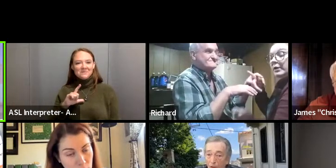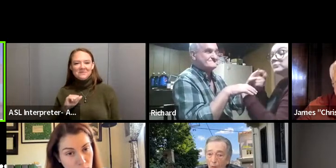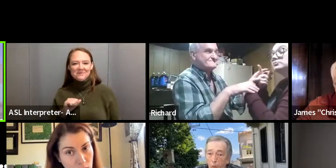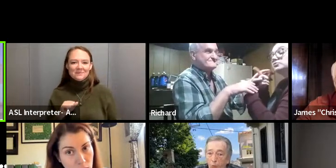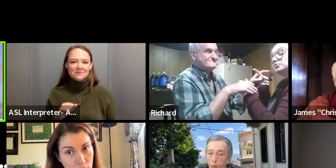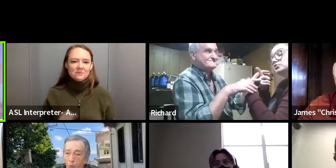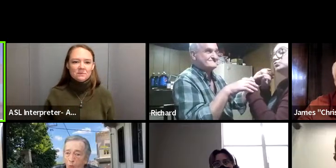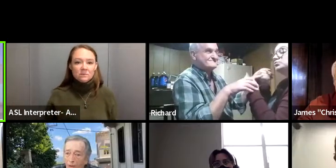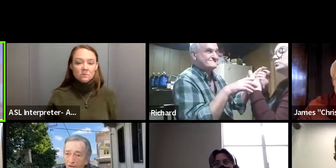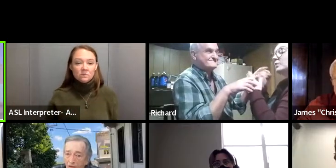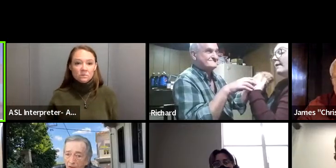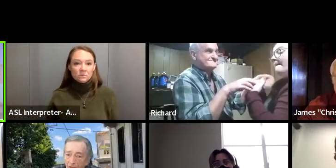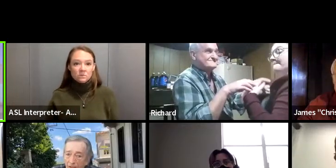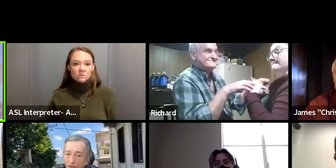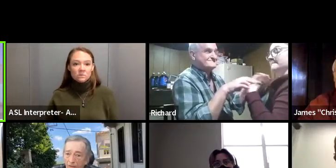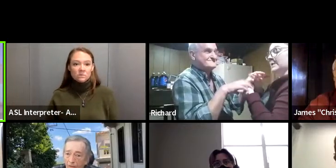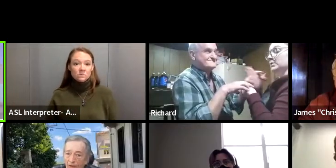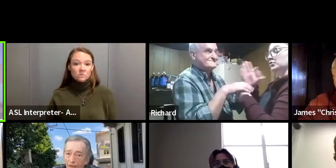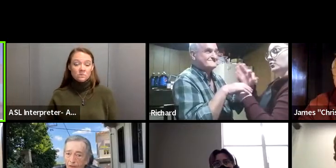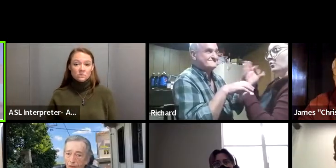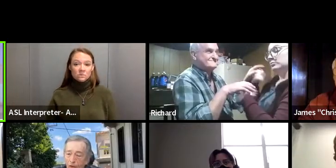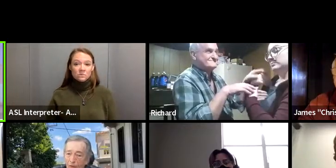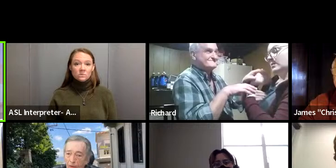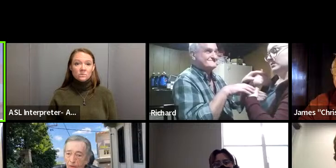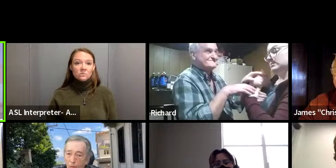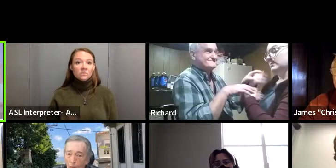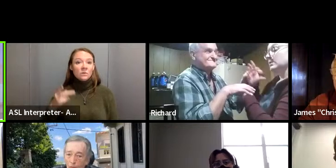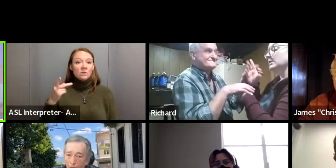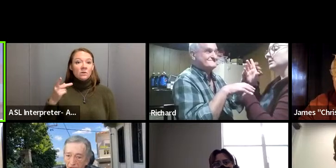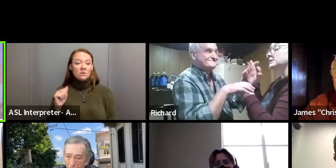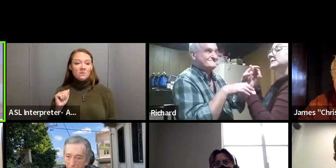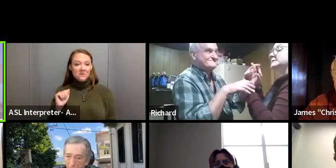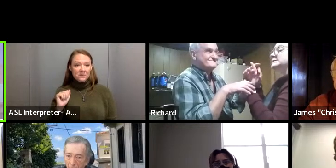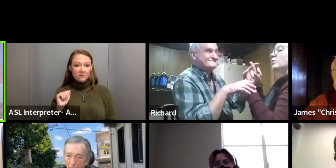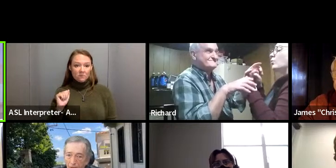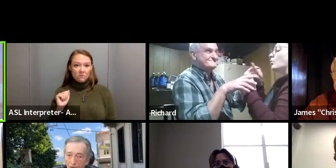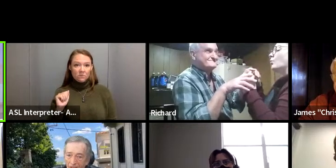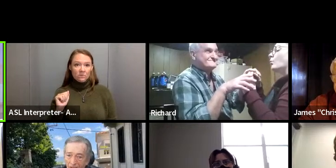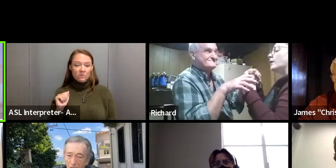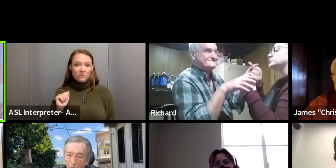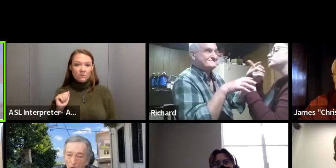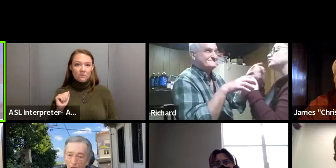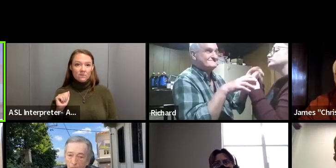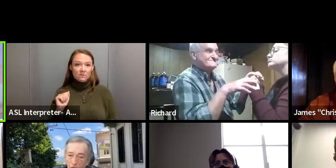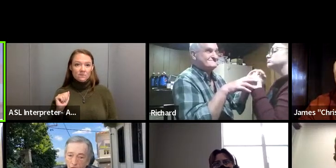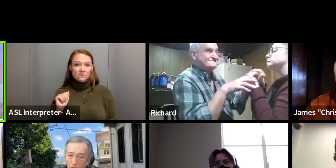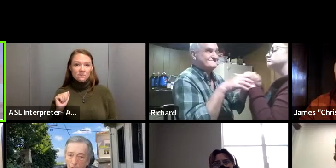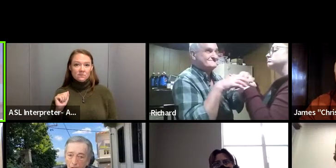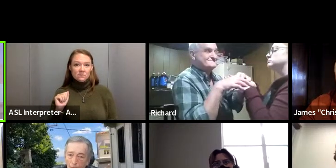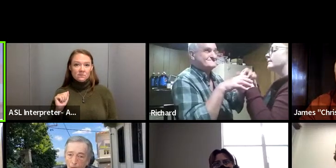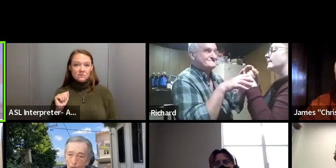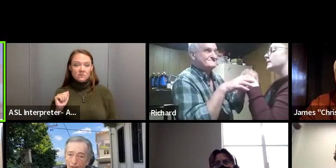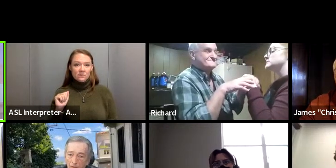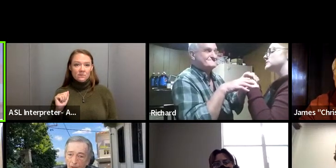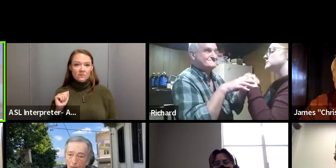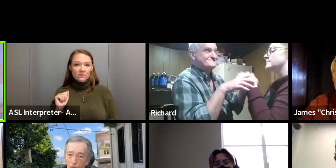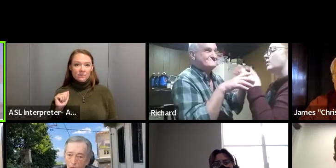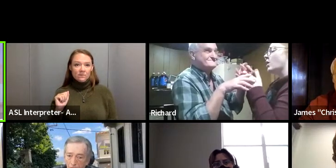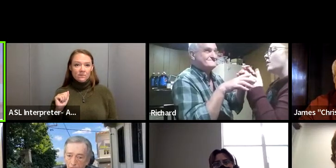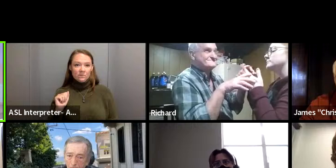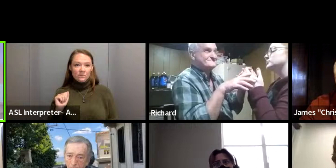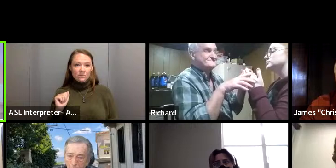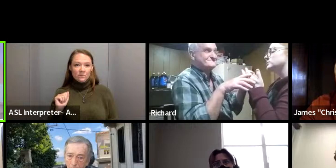Domi, what's the date that you're going to be releasing the accessible option for last